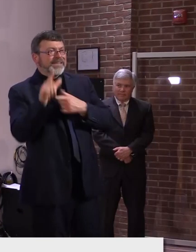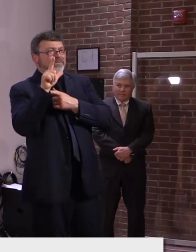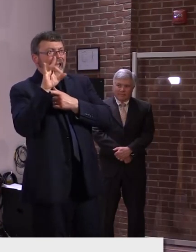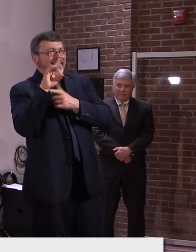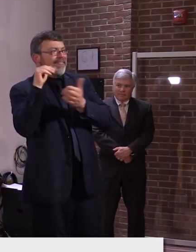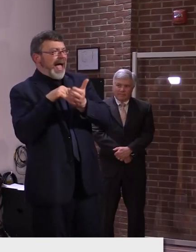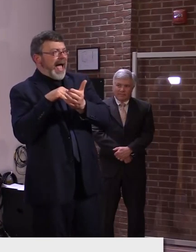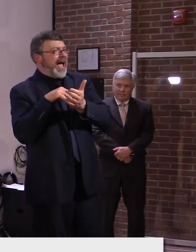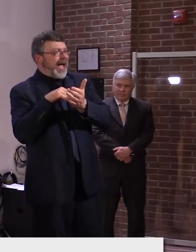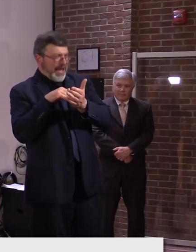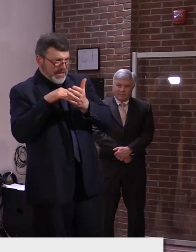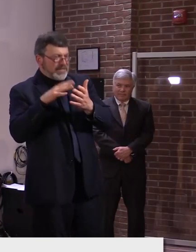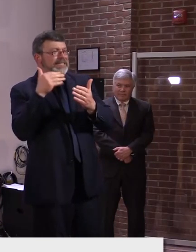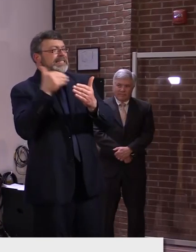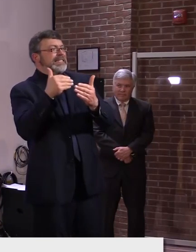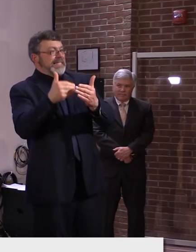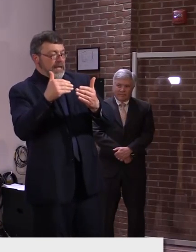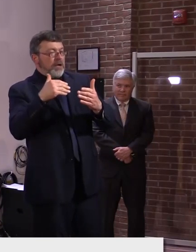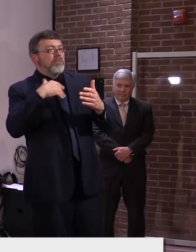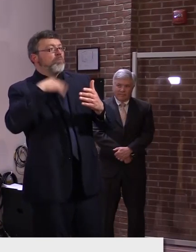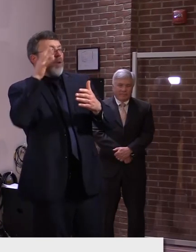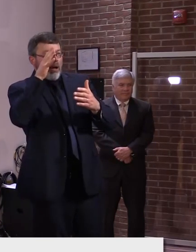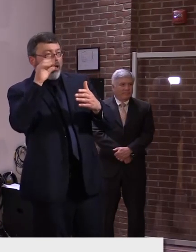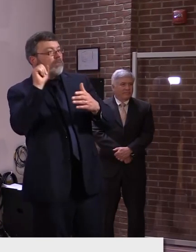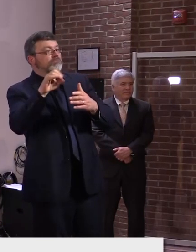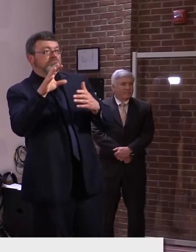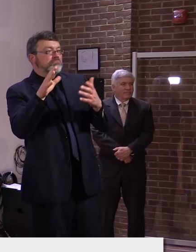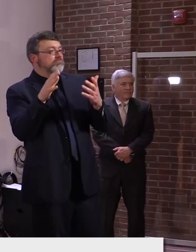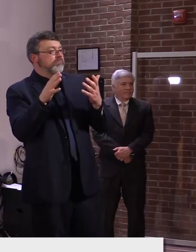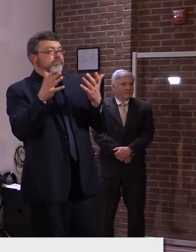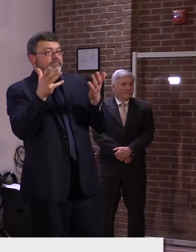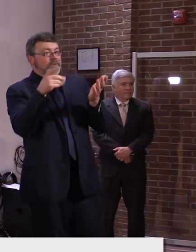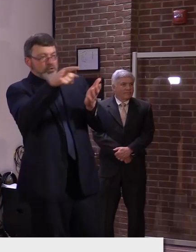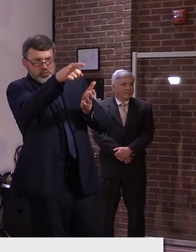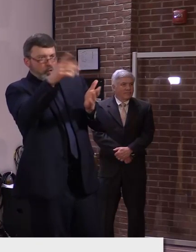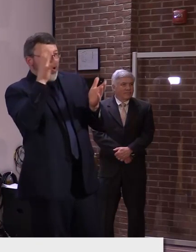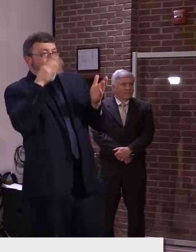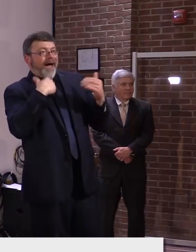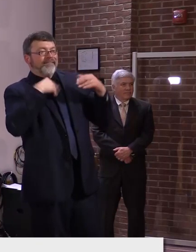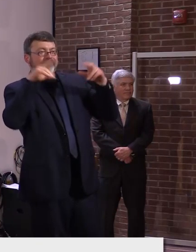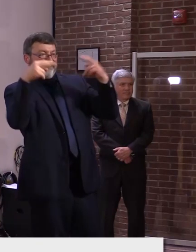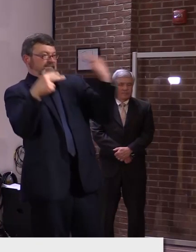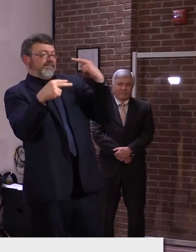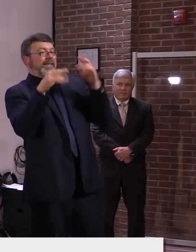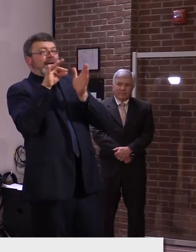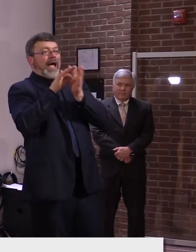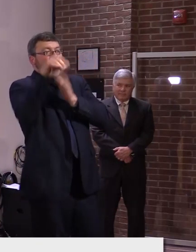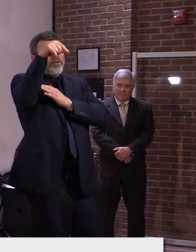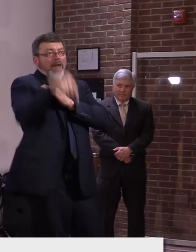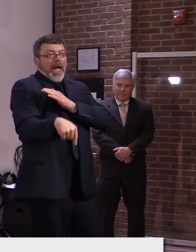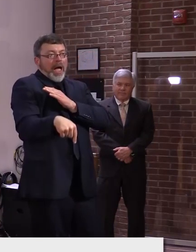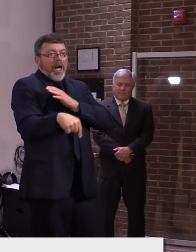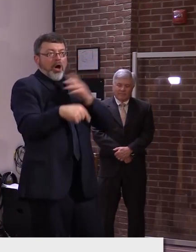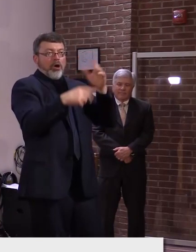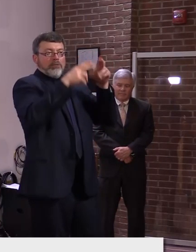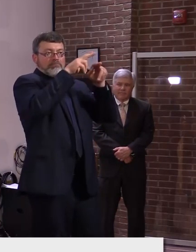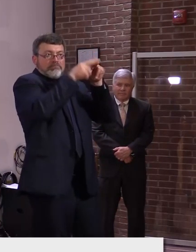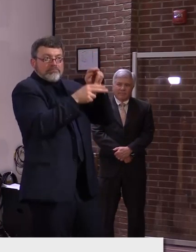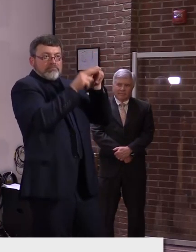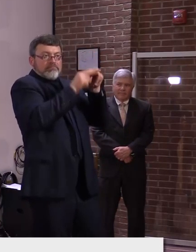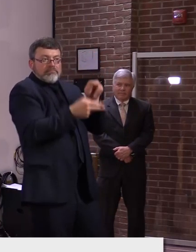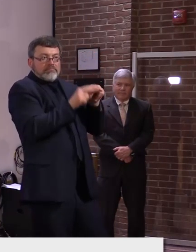vaccinations left to go at this point in time, we'll give you a countdown on a daily basis. So up to the